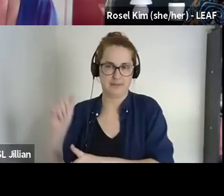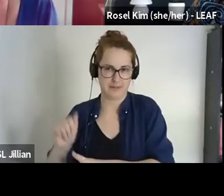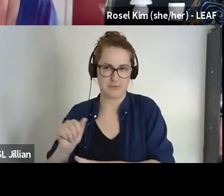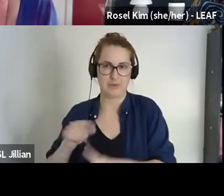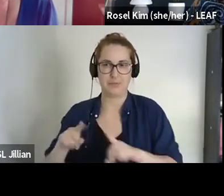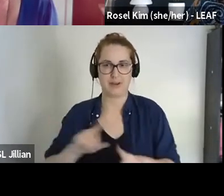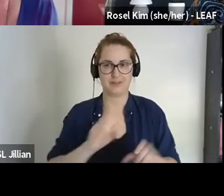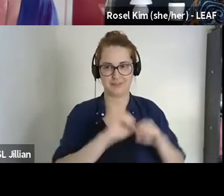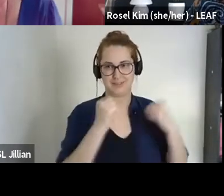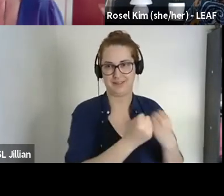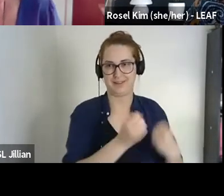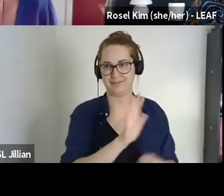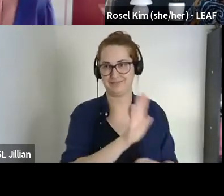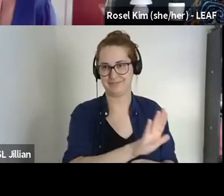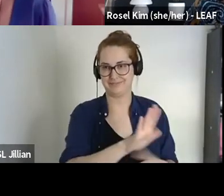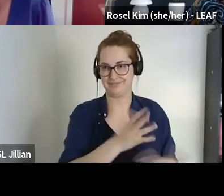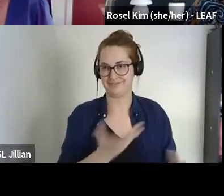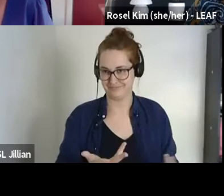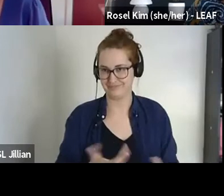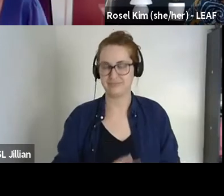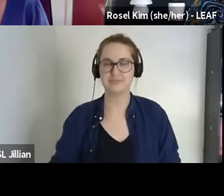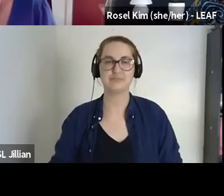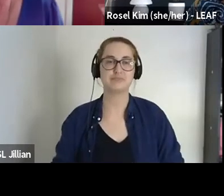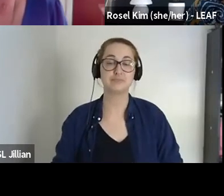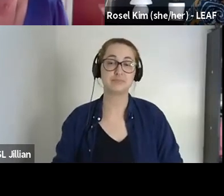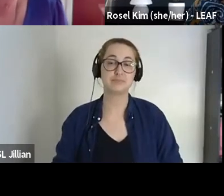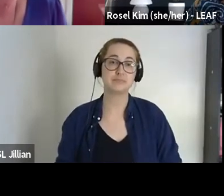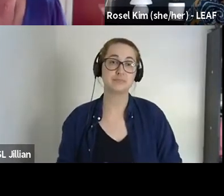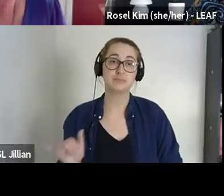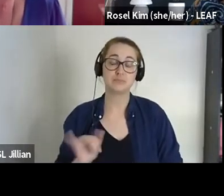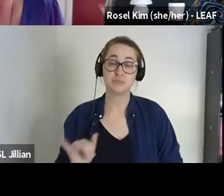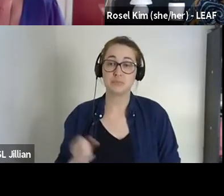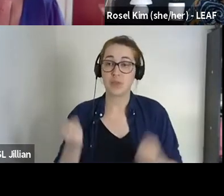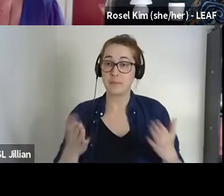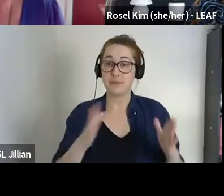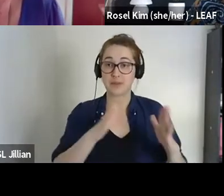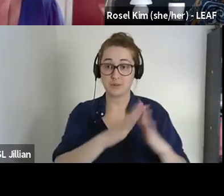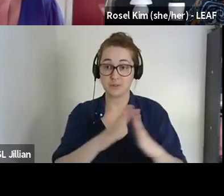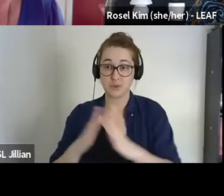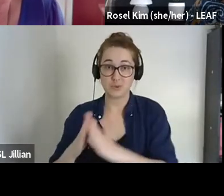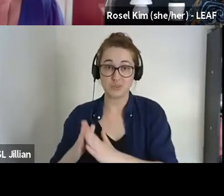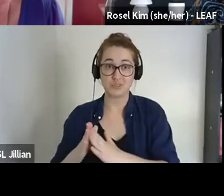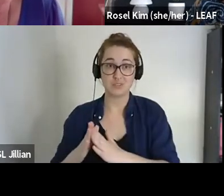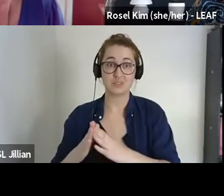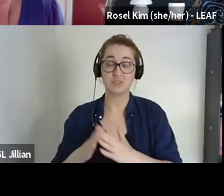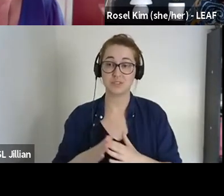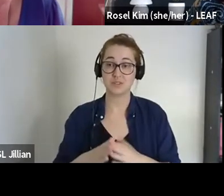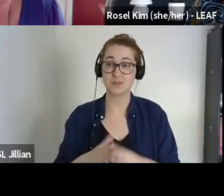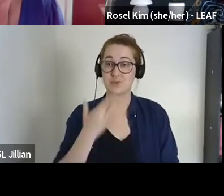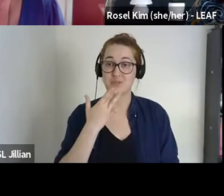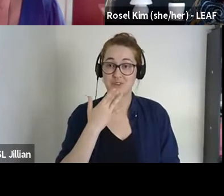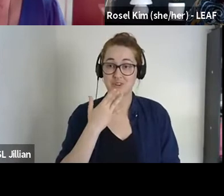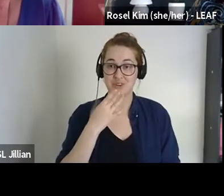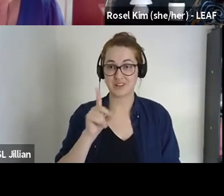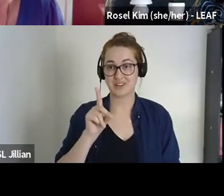To the contrary, I think, there are also lots of communities, people with disabilities that prefer disability first